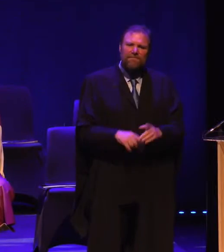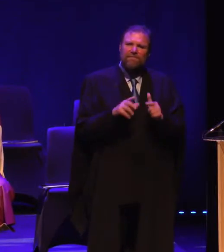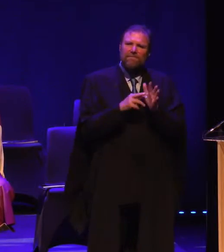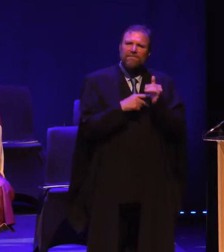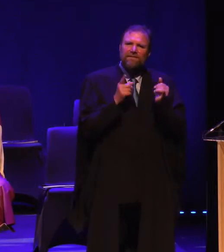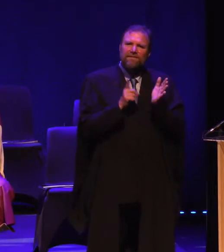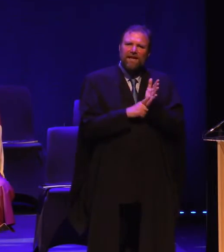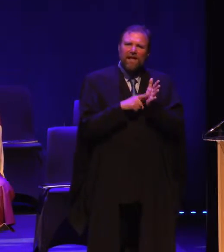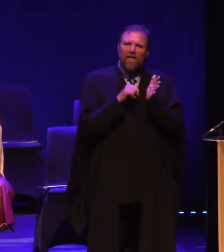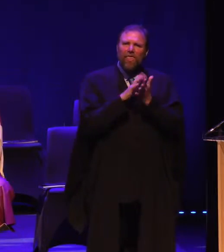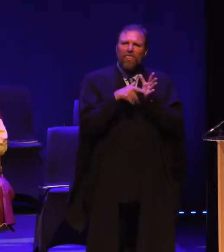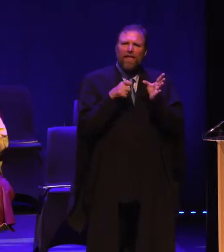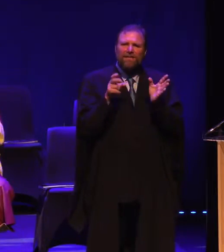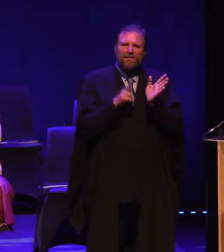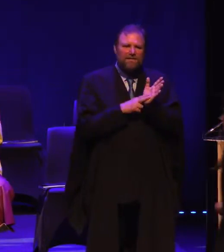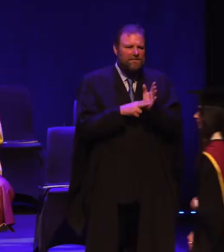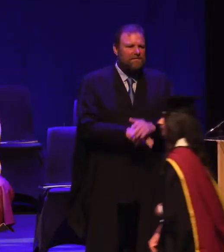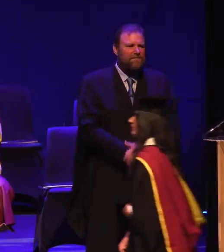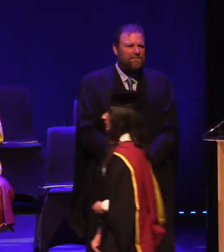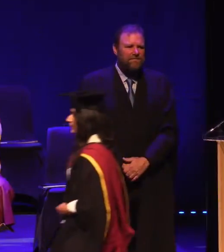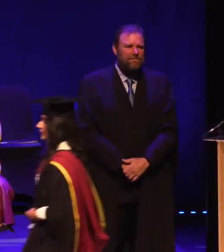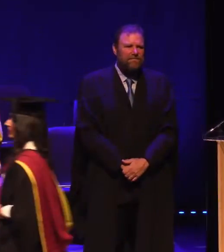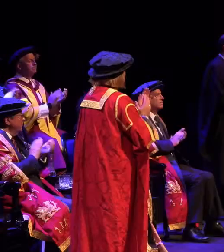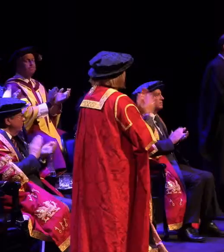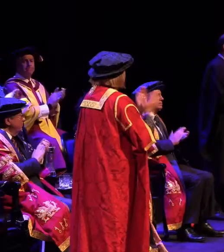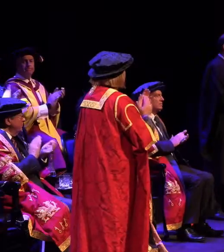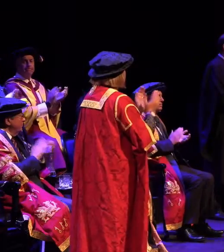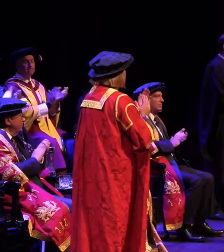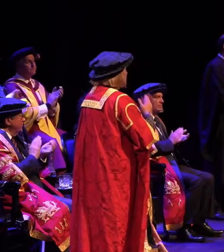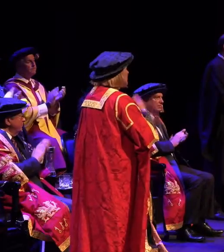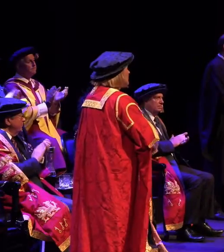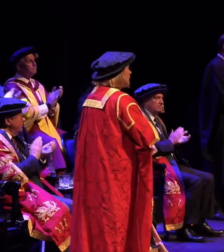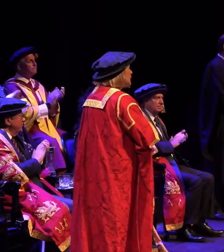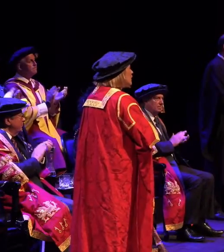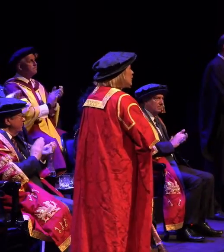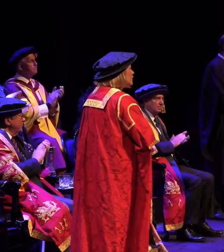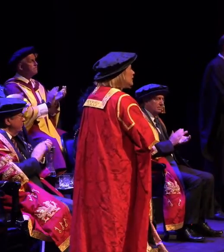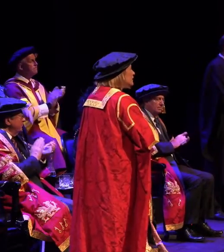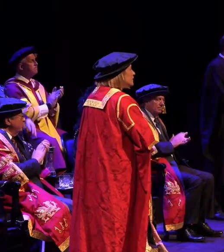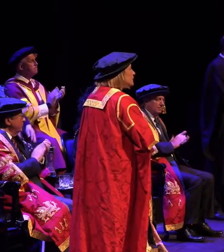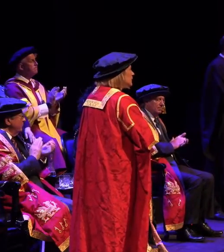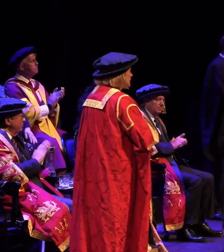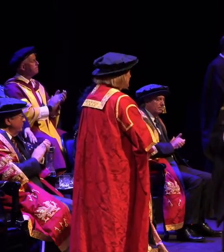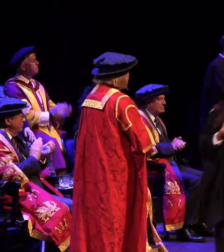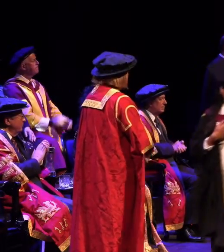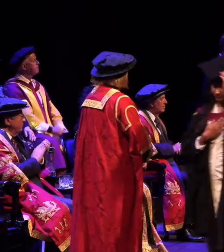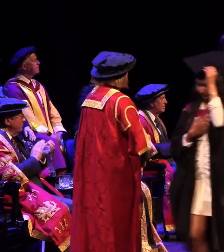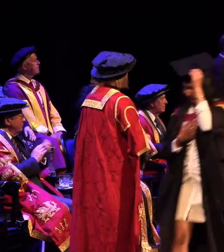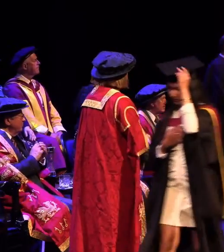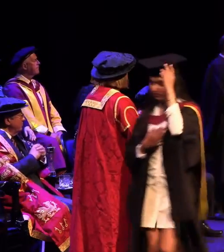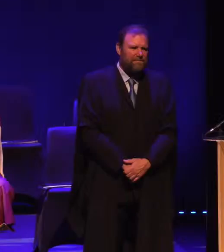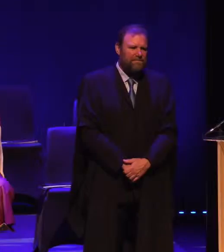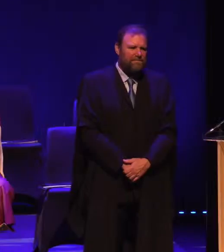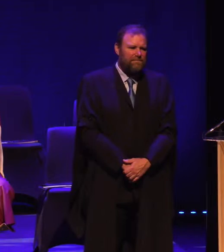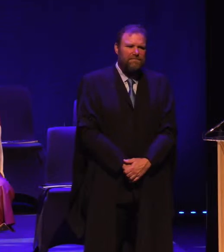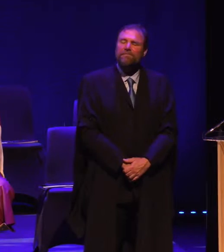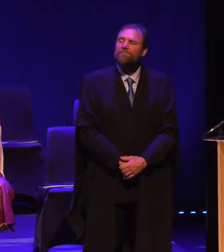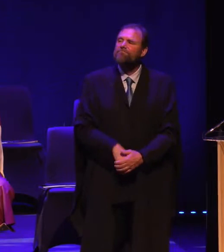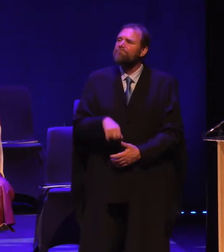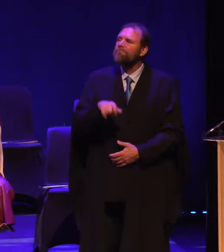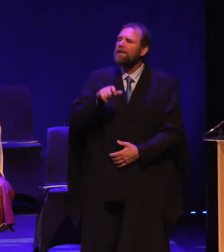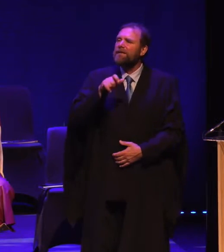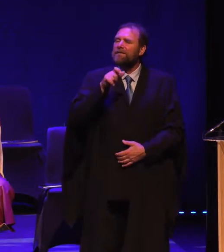Dania Babu. Praise on the swim. Read the praise first and then name the The student